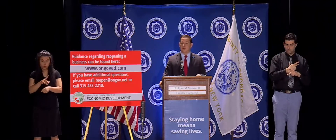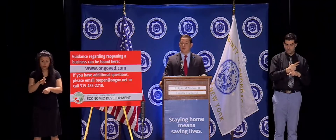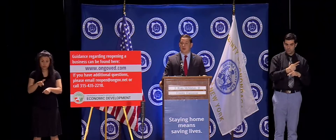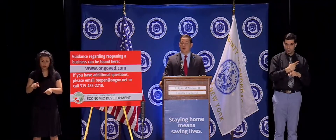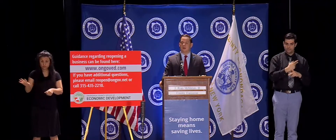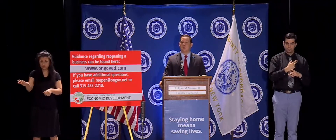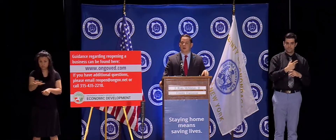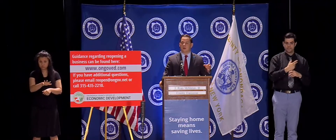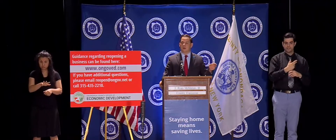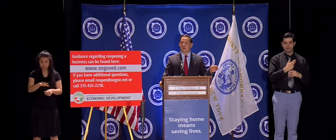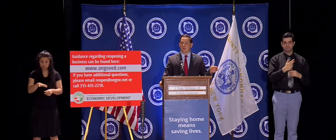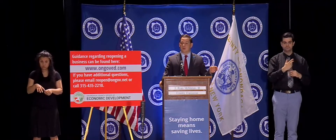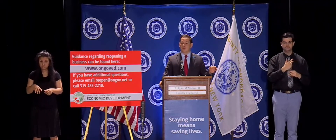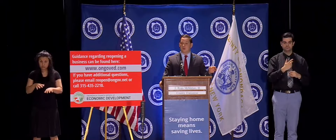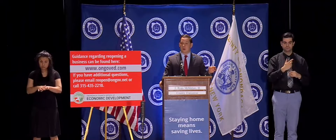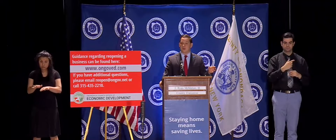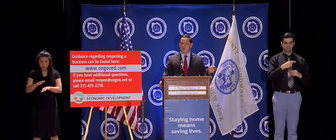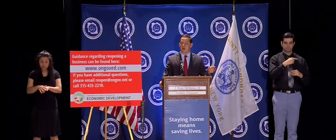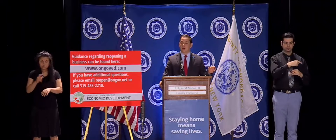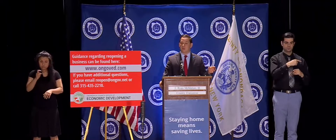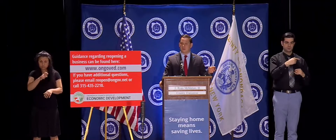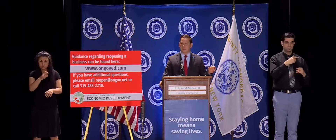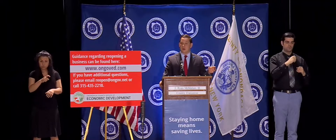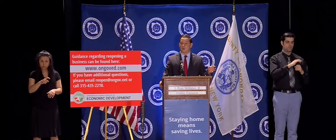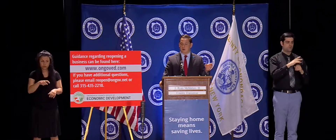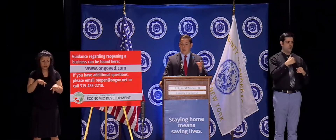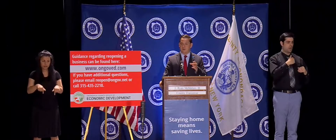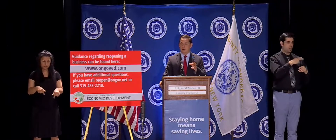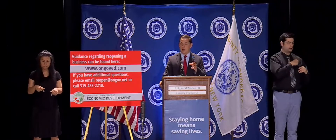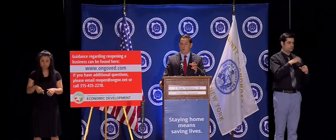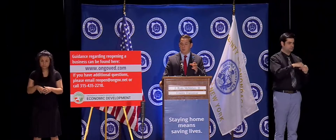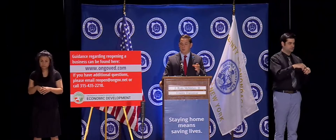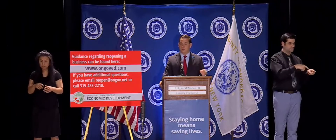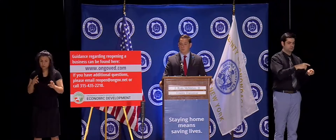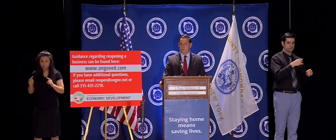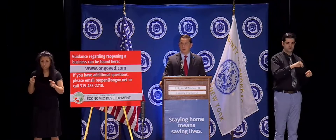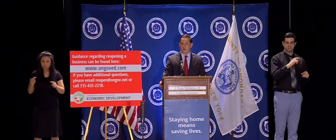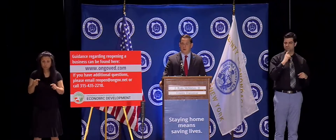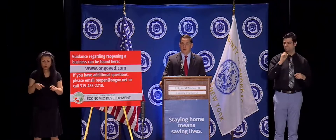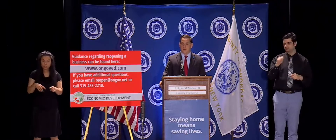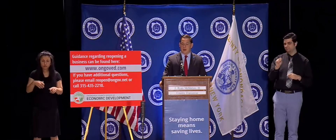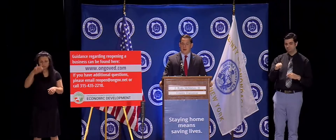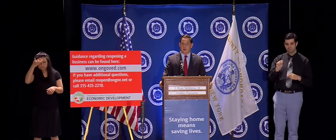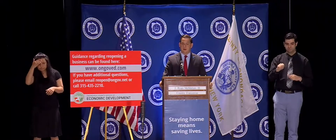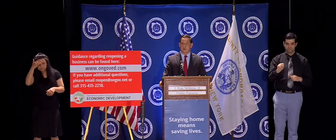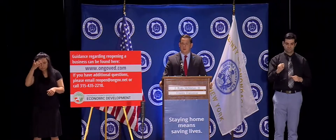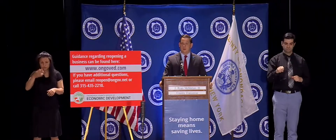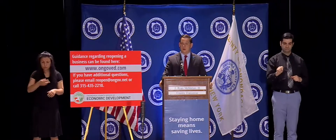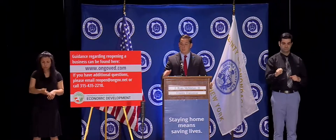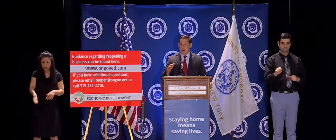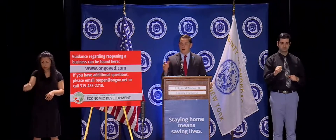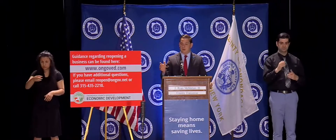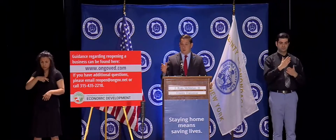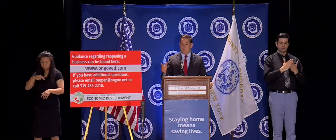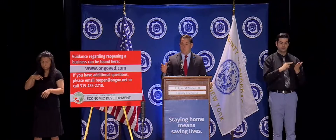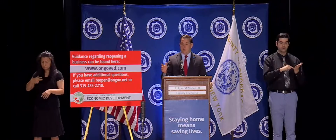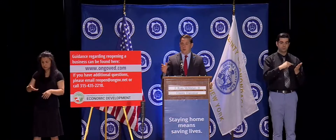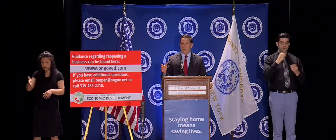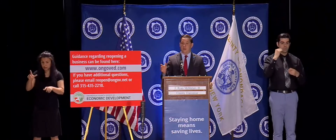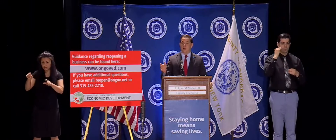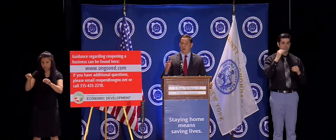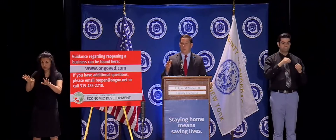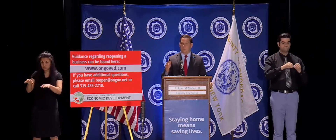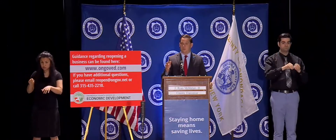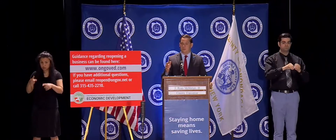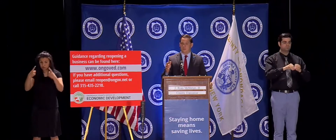senior-related cases today. Some of these residents are going to be sick enough where they're going to have to go to the hospital, and then they're going to get better at some point